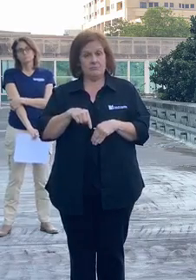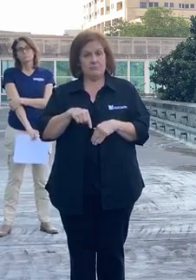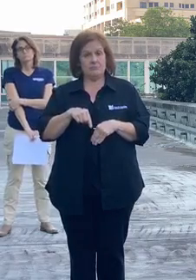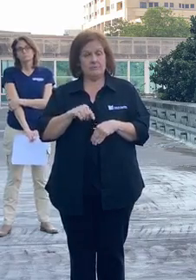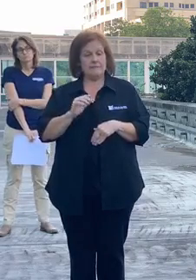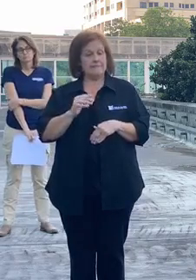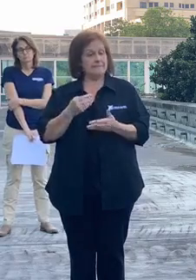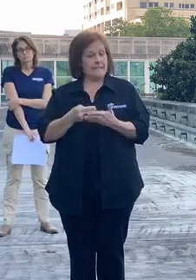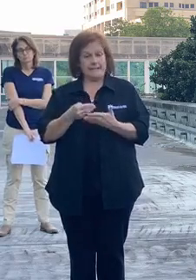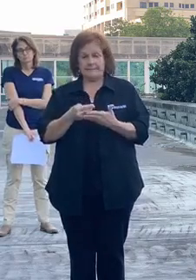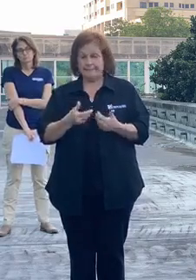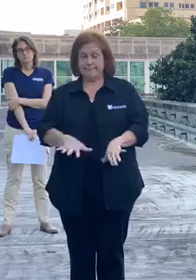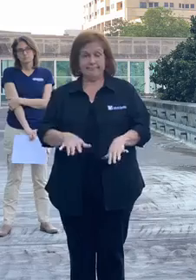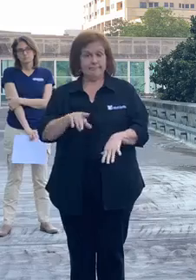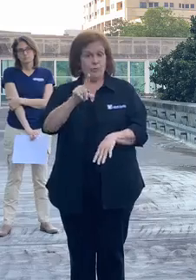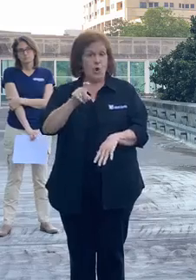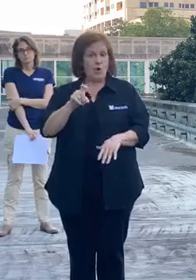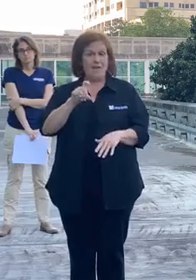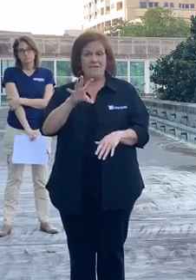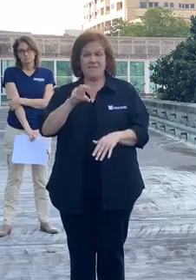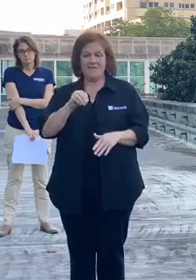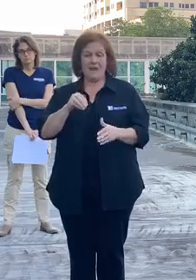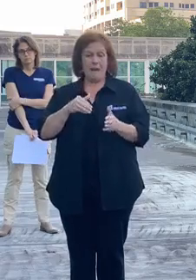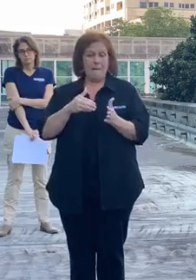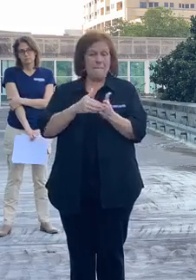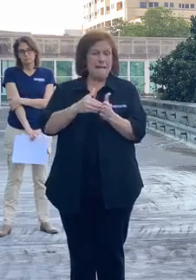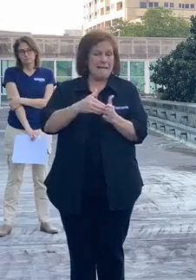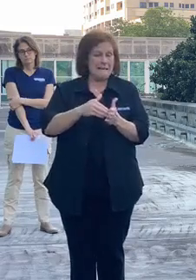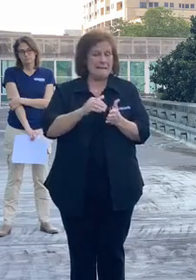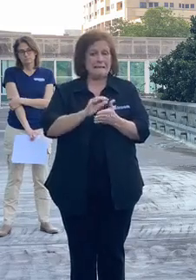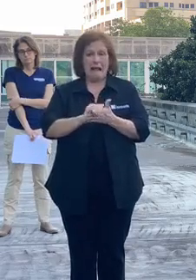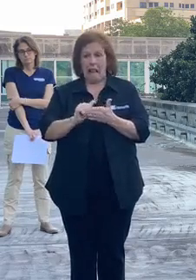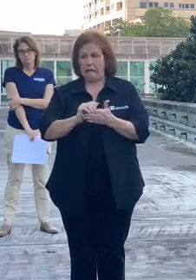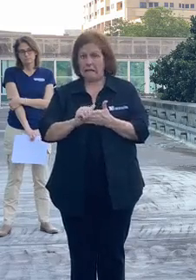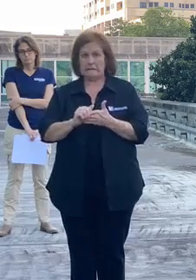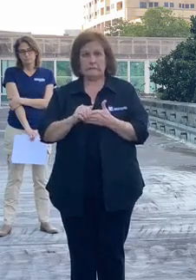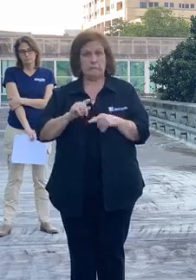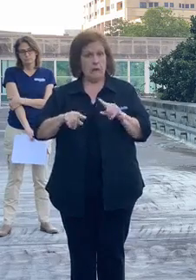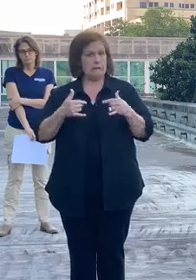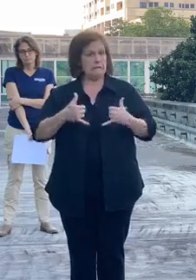losses will be over $150 million and growing.